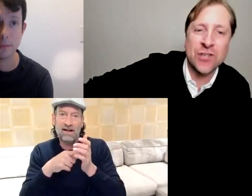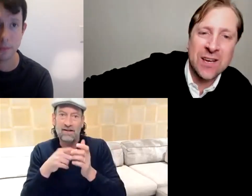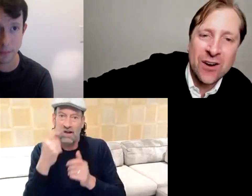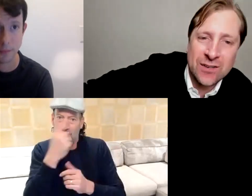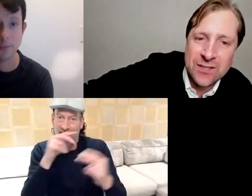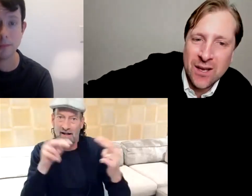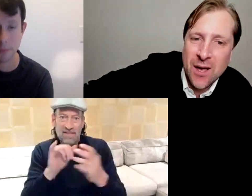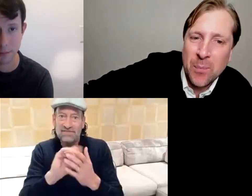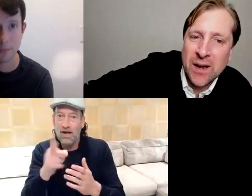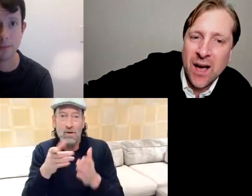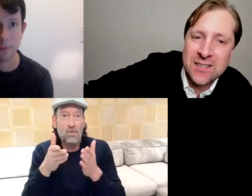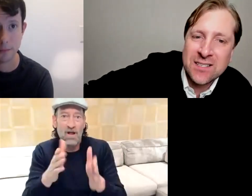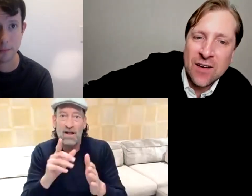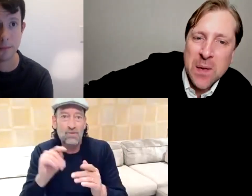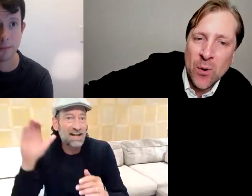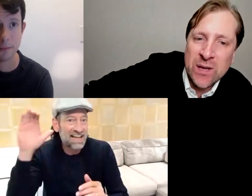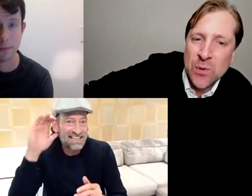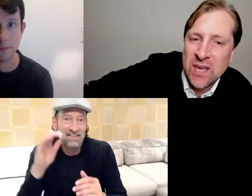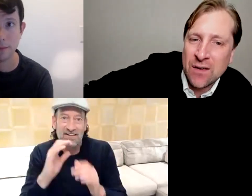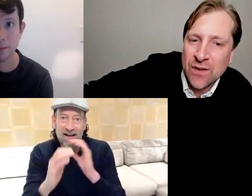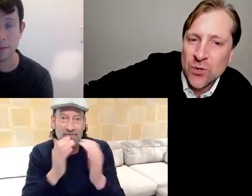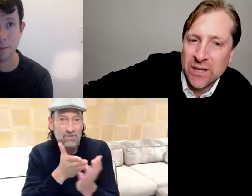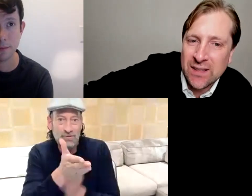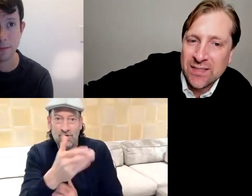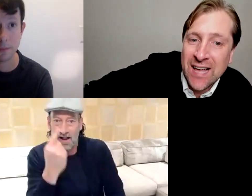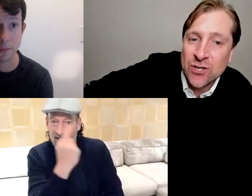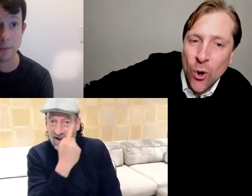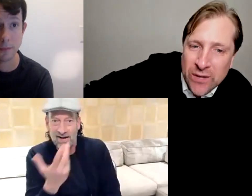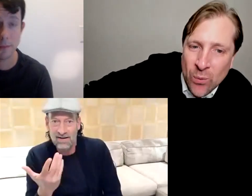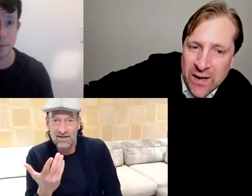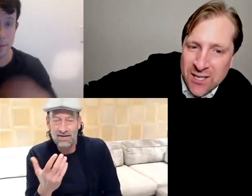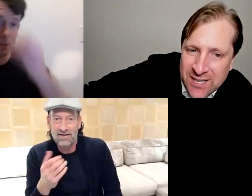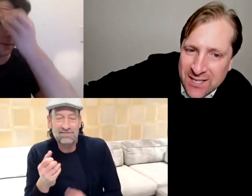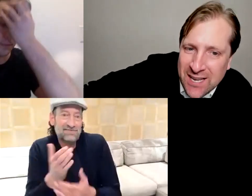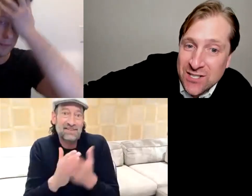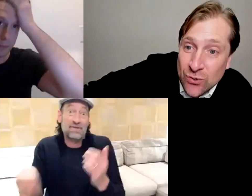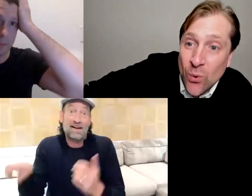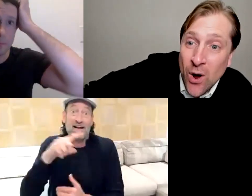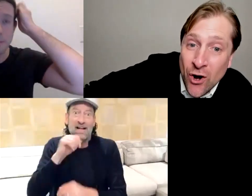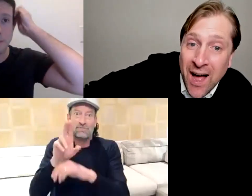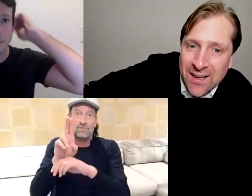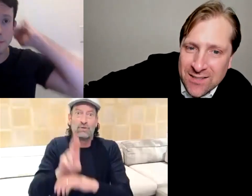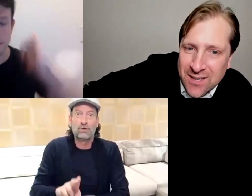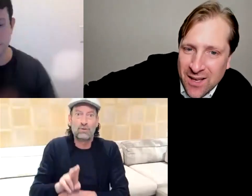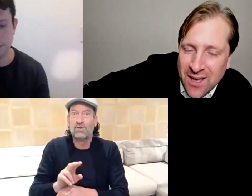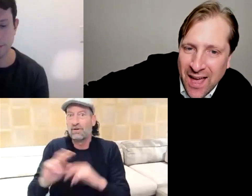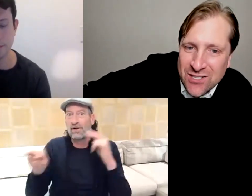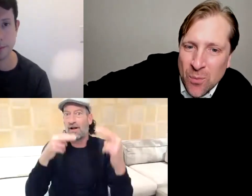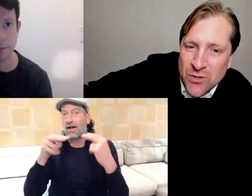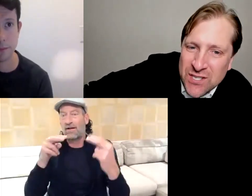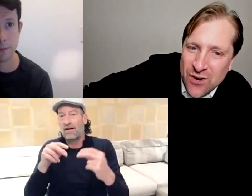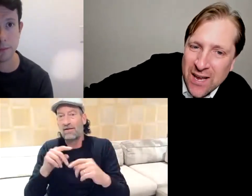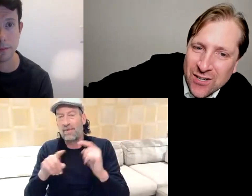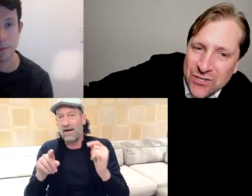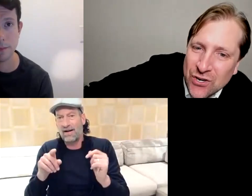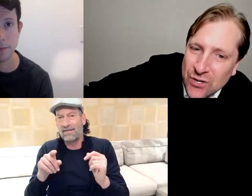on your ears. But us deaf people, we communicate visually. That's our only way to listen is through our eyes. And so